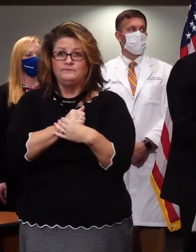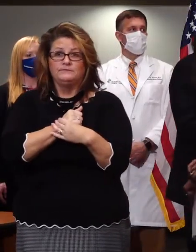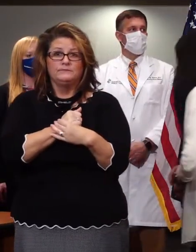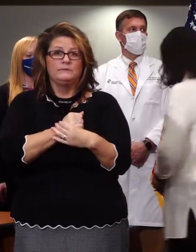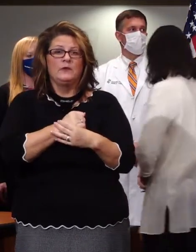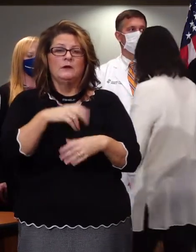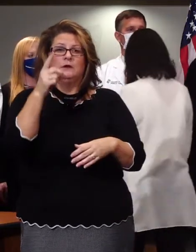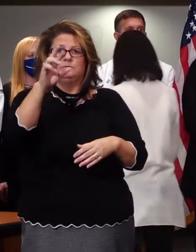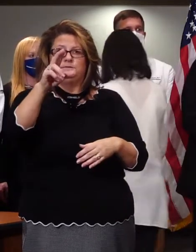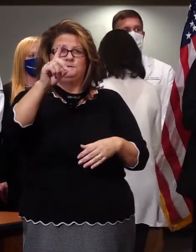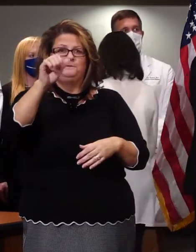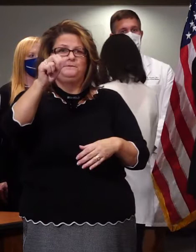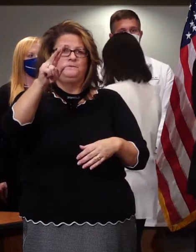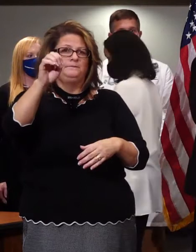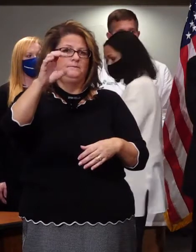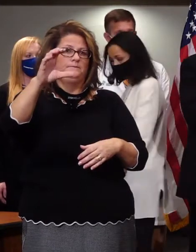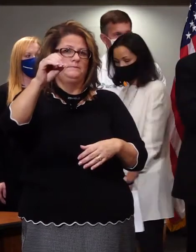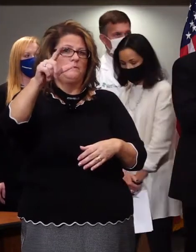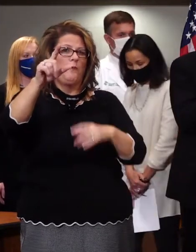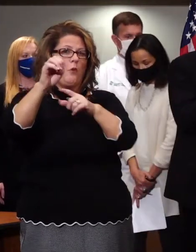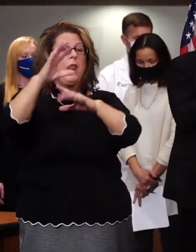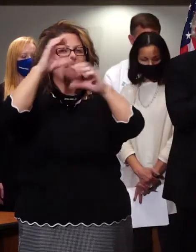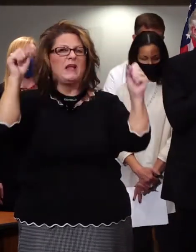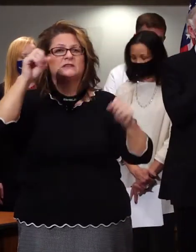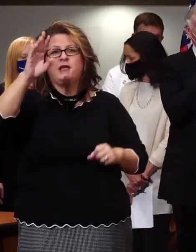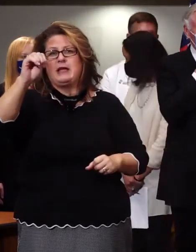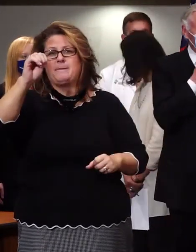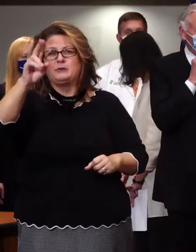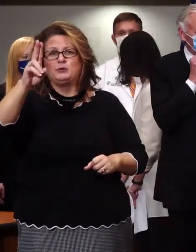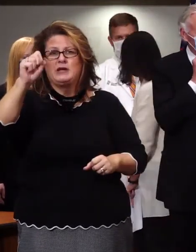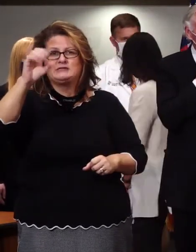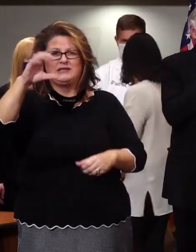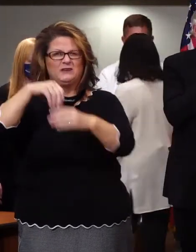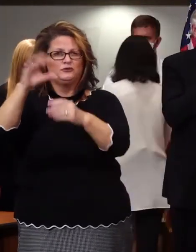David Cole, President of MUSC.